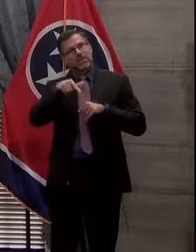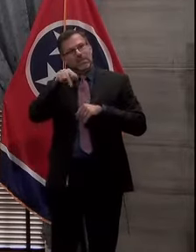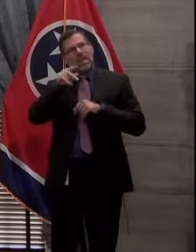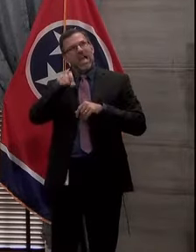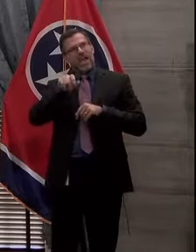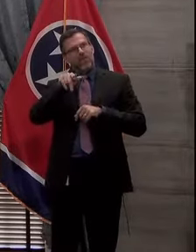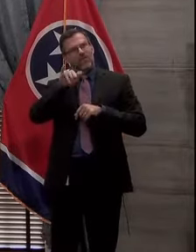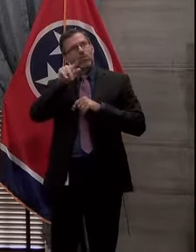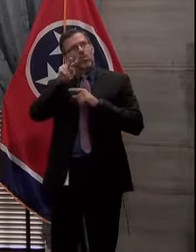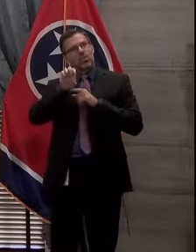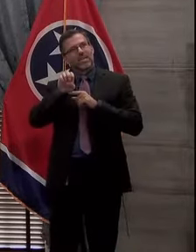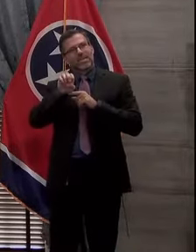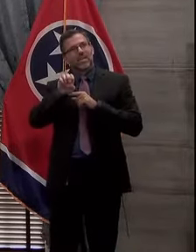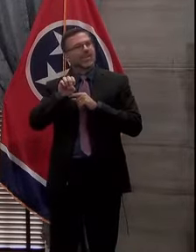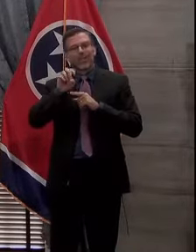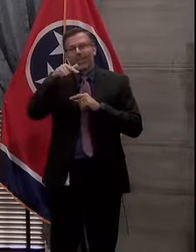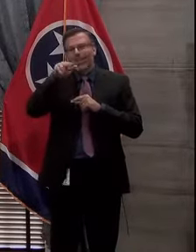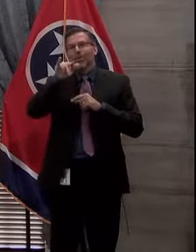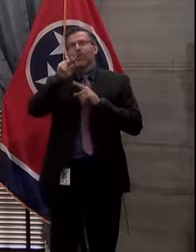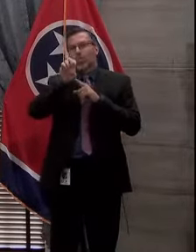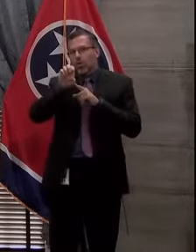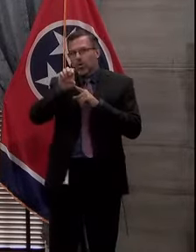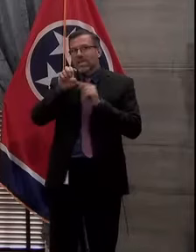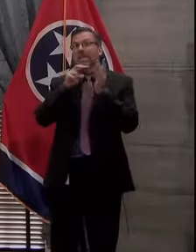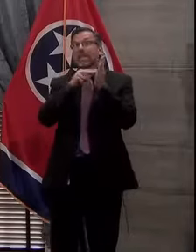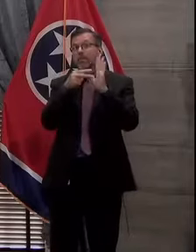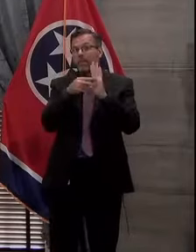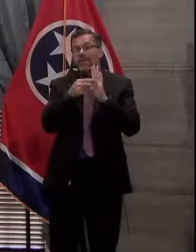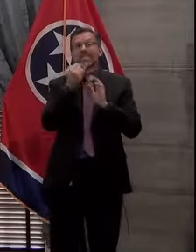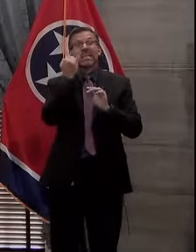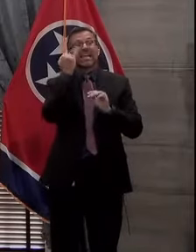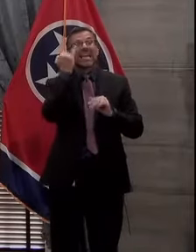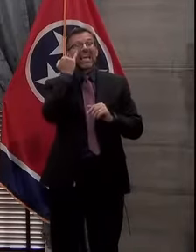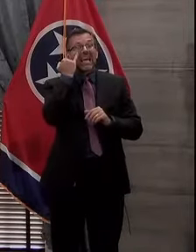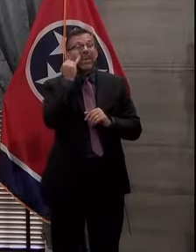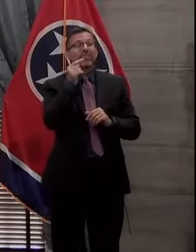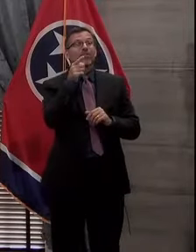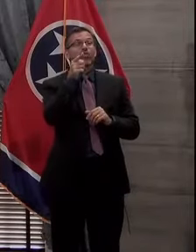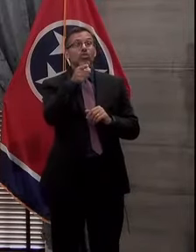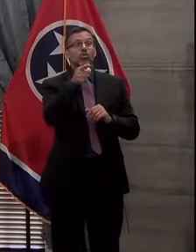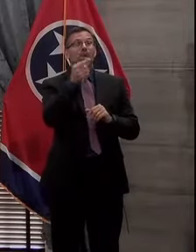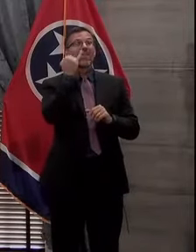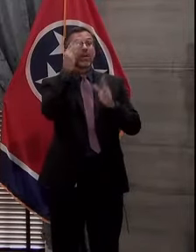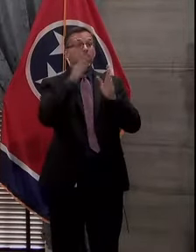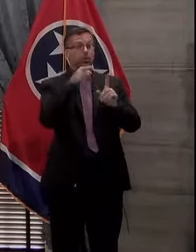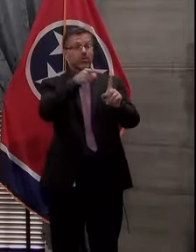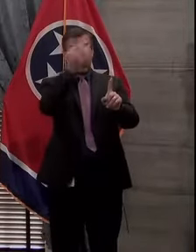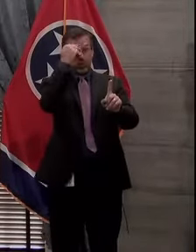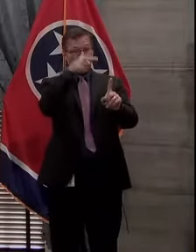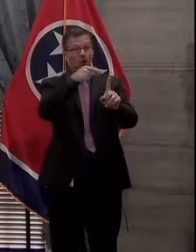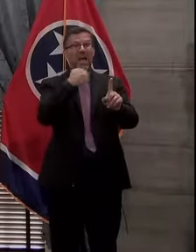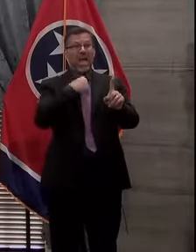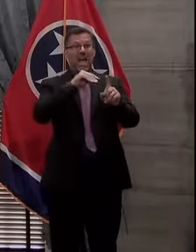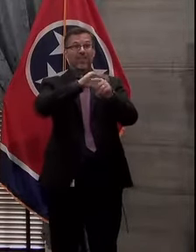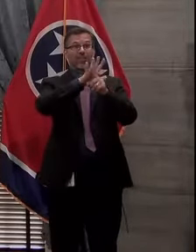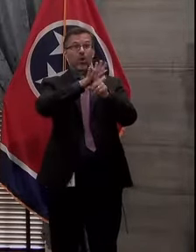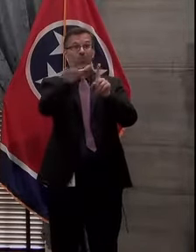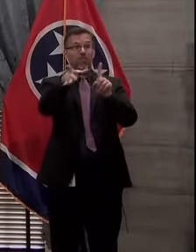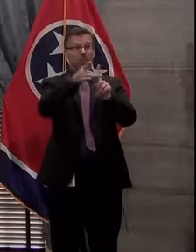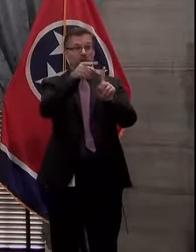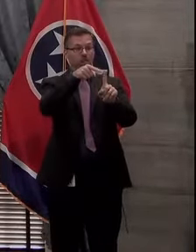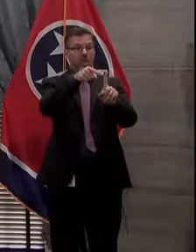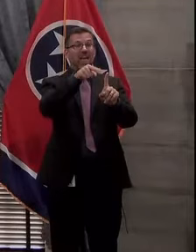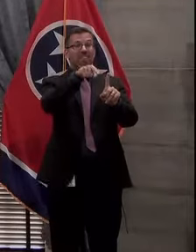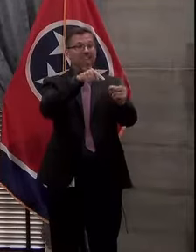But for quarantine, that's what you do after you've been exposed to a confirmed case. Brings up an opportunity to talk about